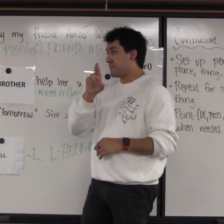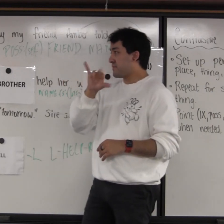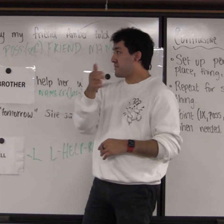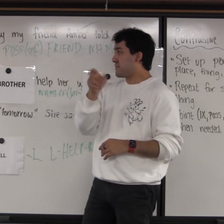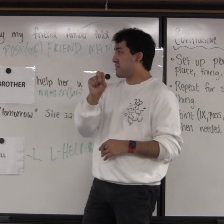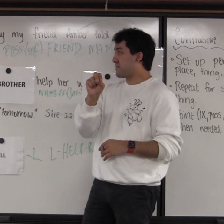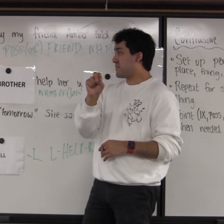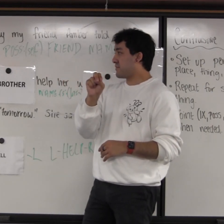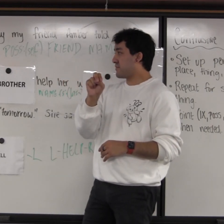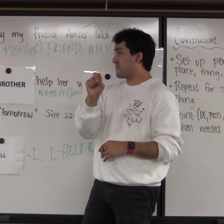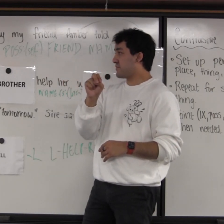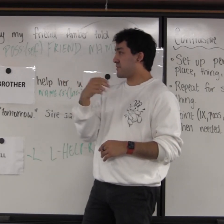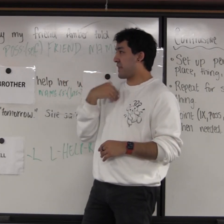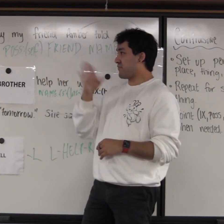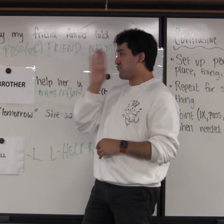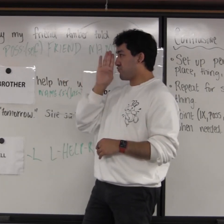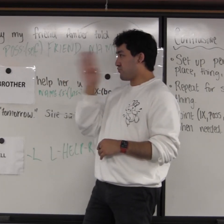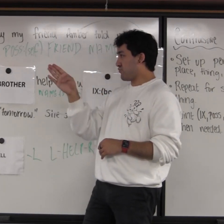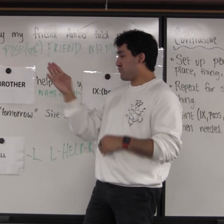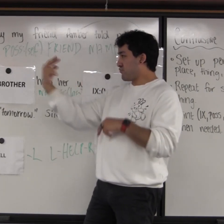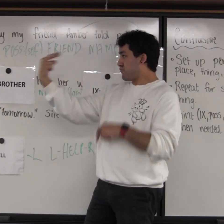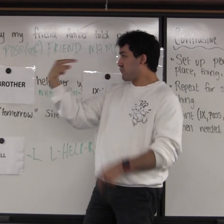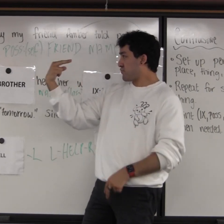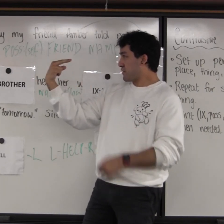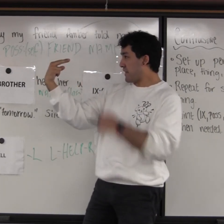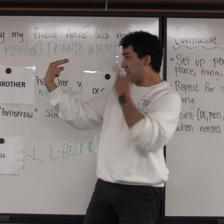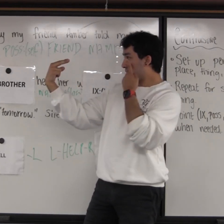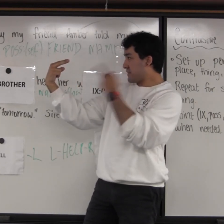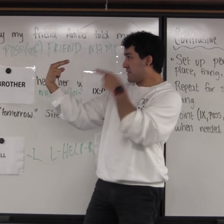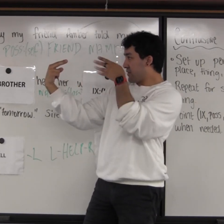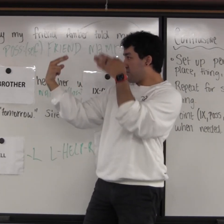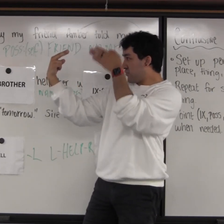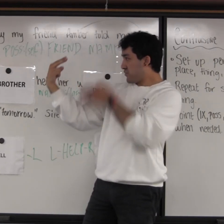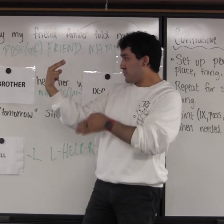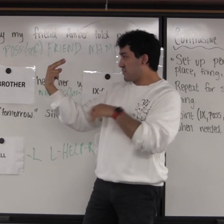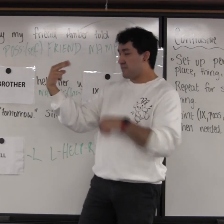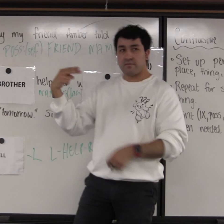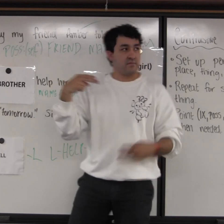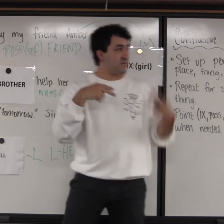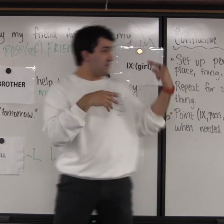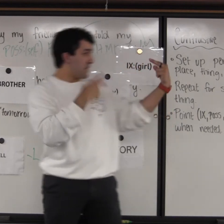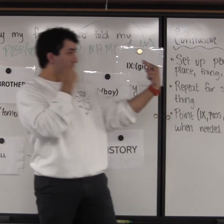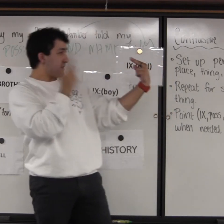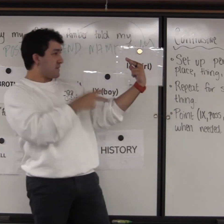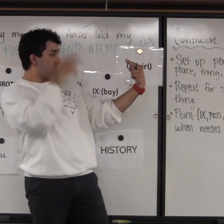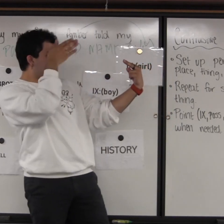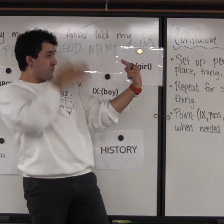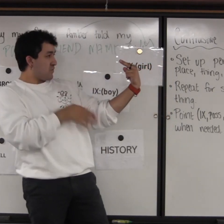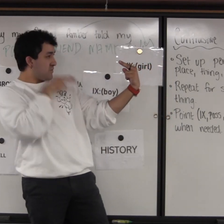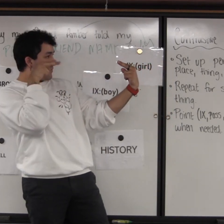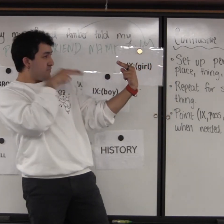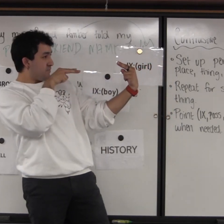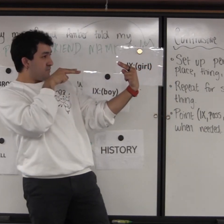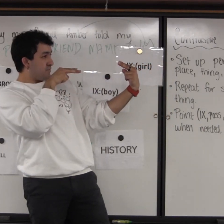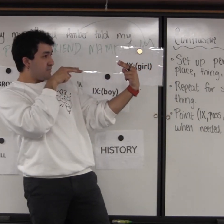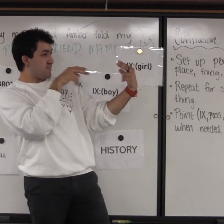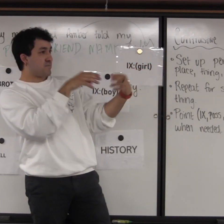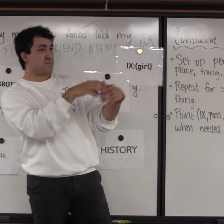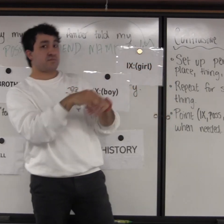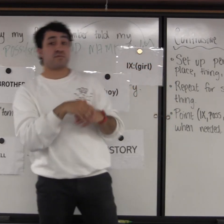setting up like a comparison, like flowers versus bow ties, you role shift out. It's confusing. Just remember that you want to make sure that